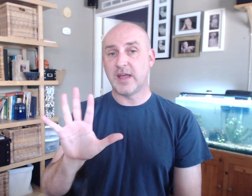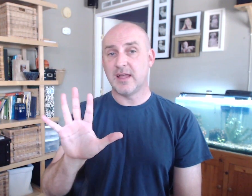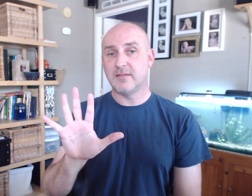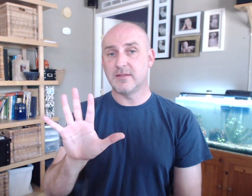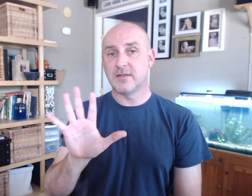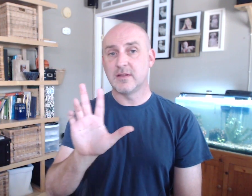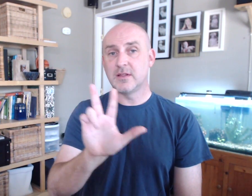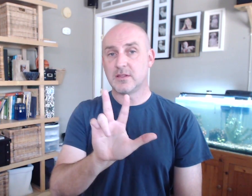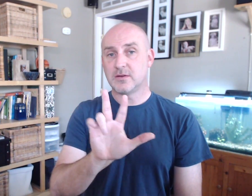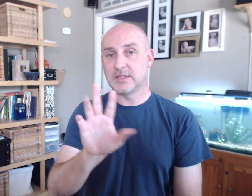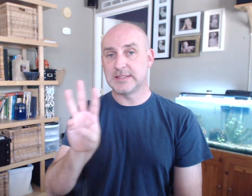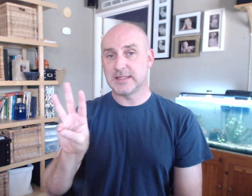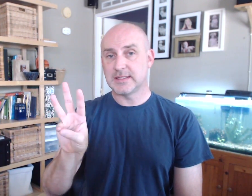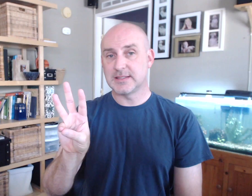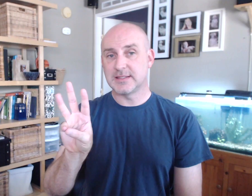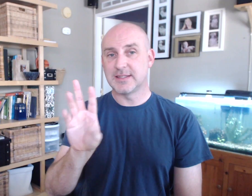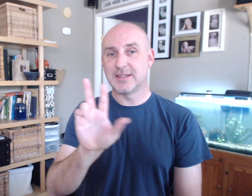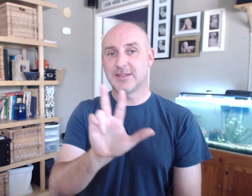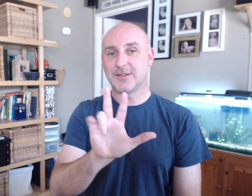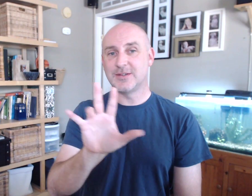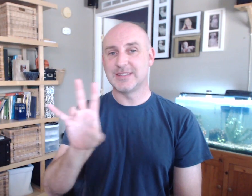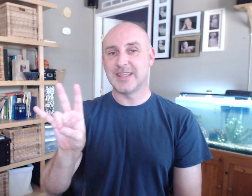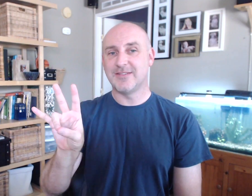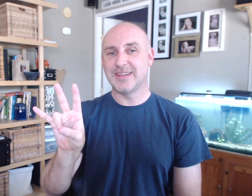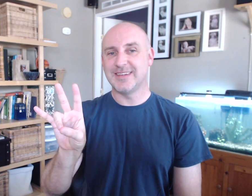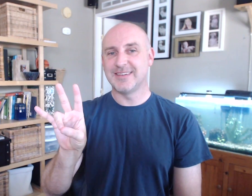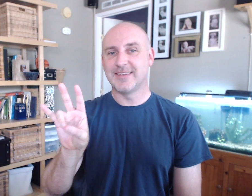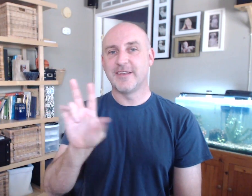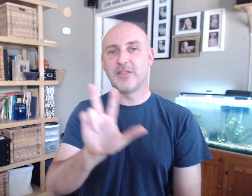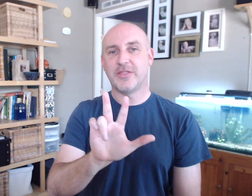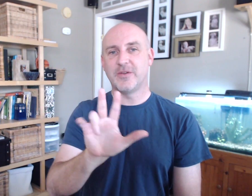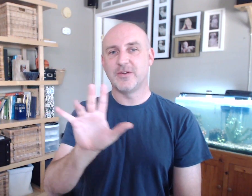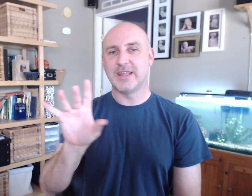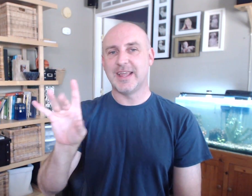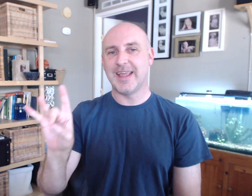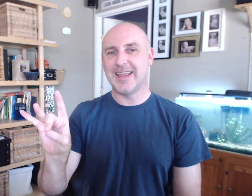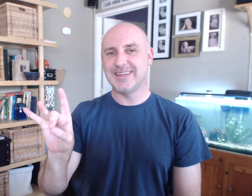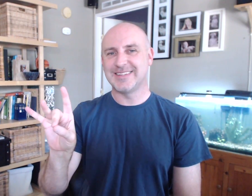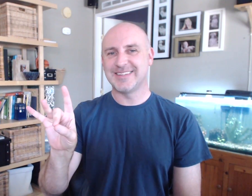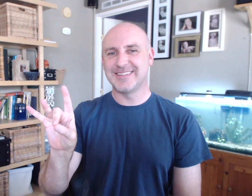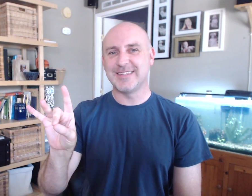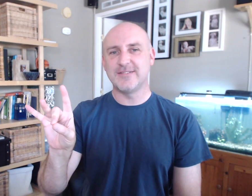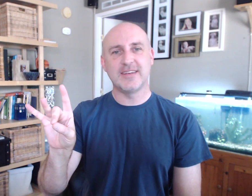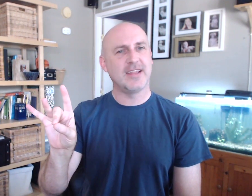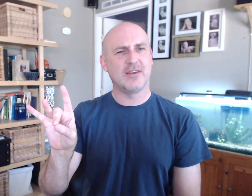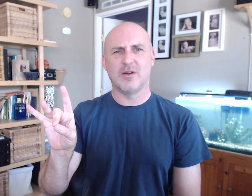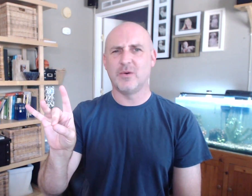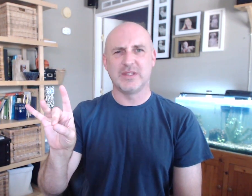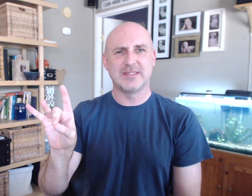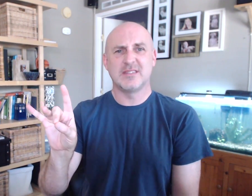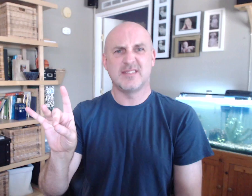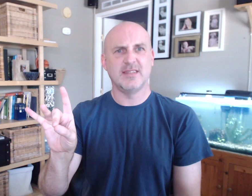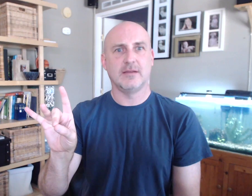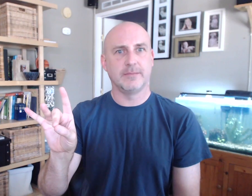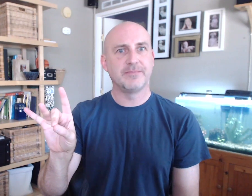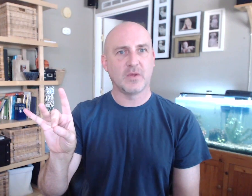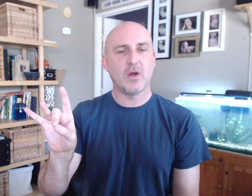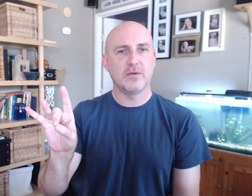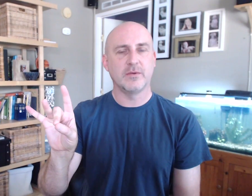35, 36, 37, 38. 7 and 8 are always still hard for me after